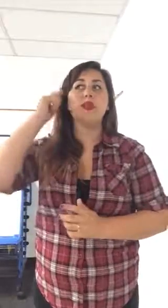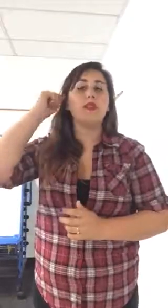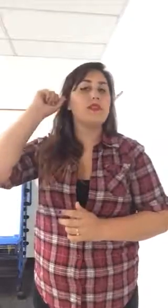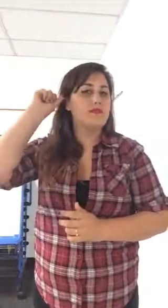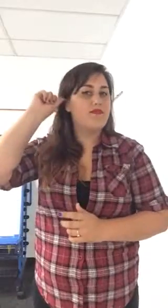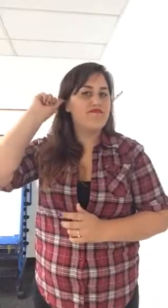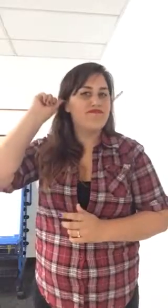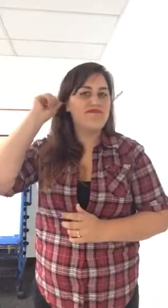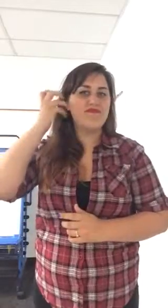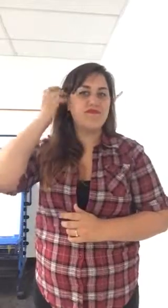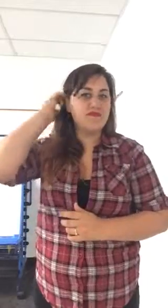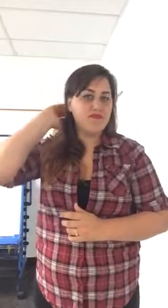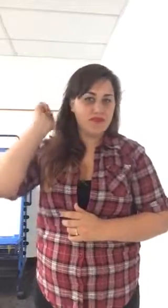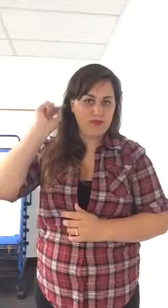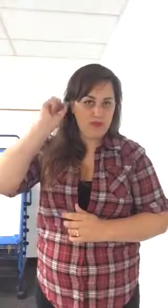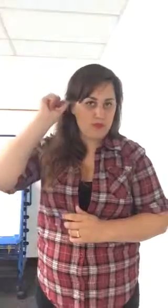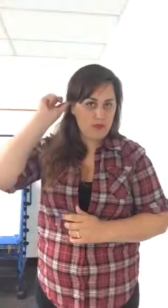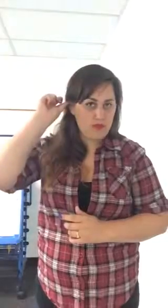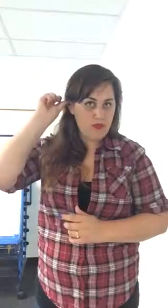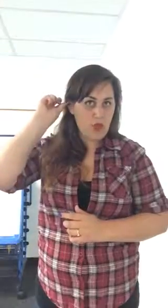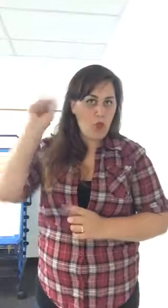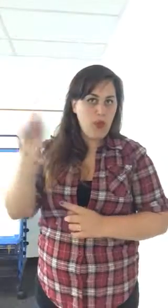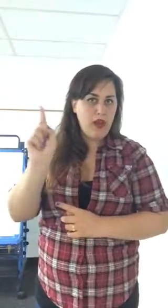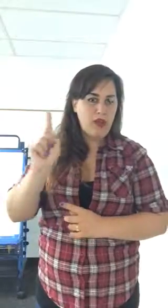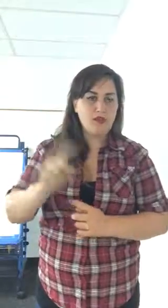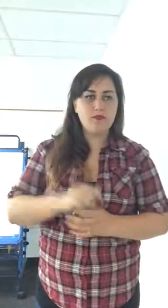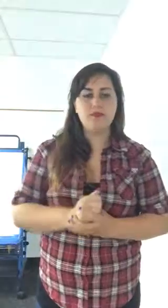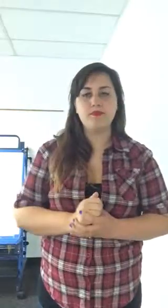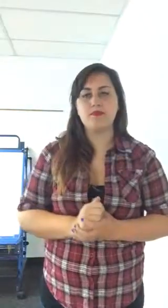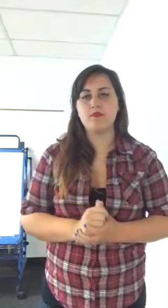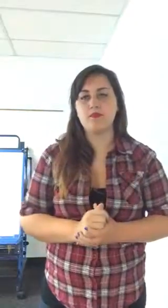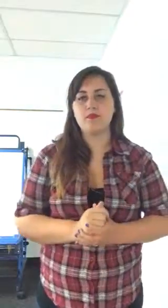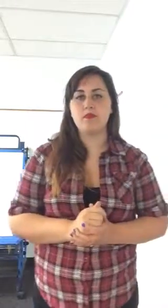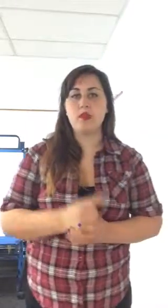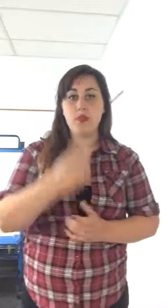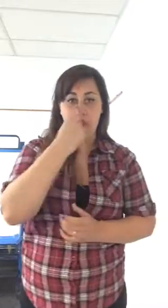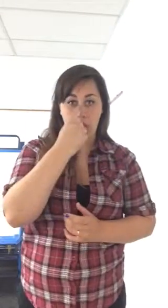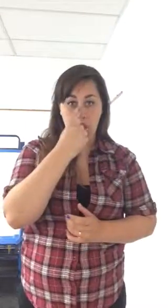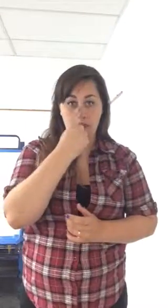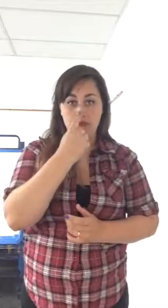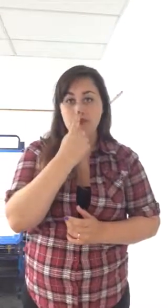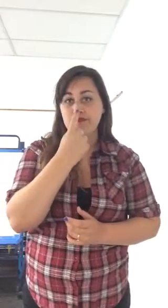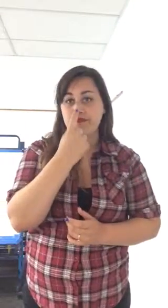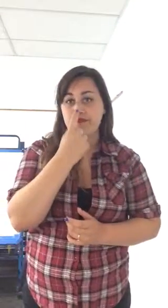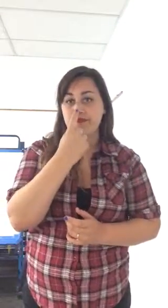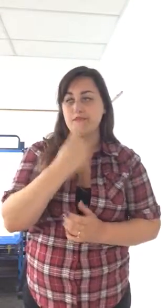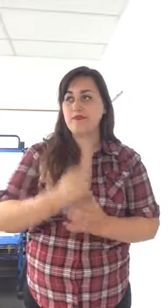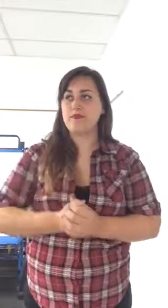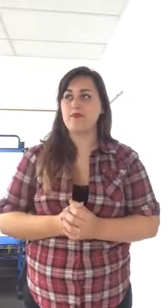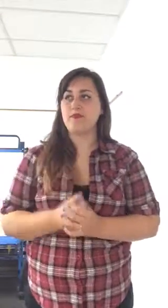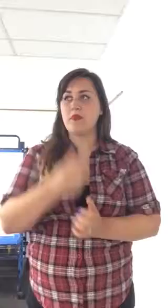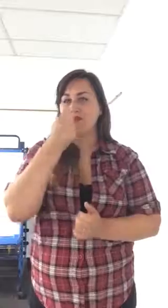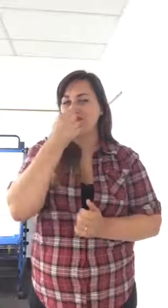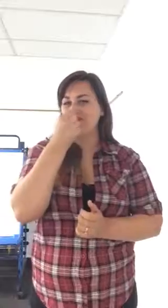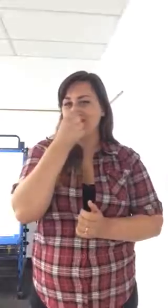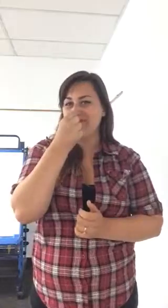yours. Okay, right here, where else? Where else? Go. Your nose. Tip of your nose. Do this. Tell me something about cartilage